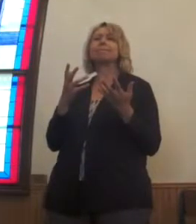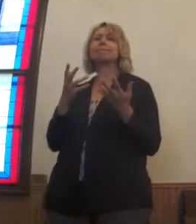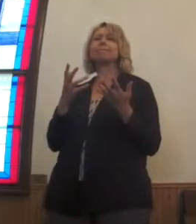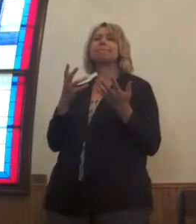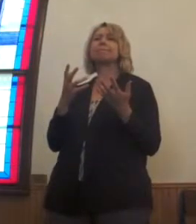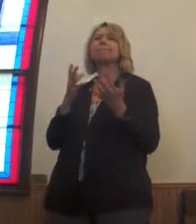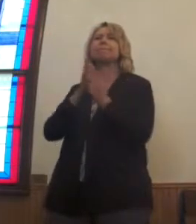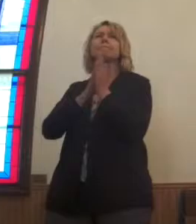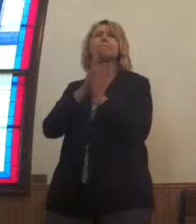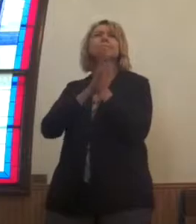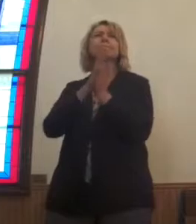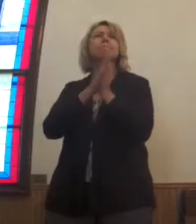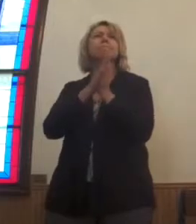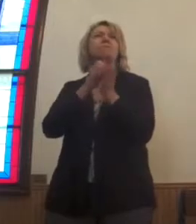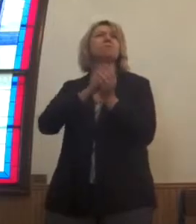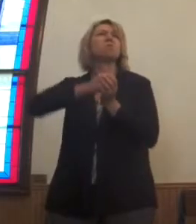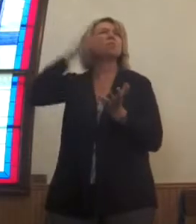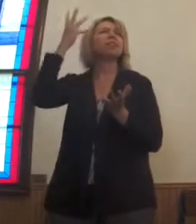for thirst and wealth.